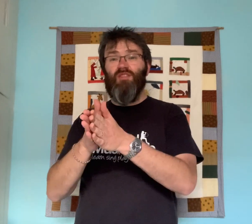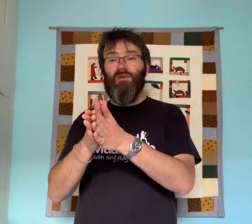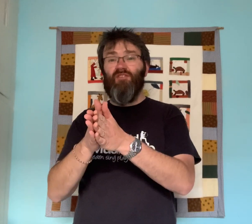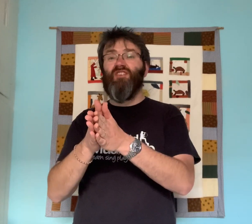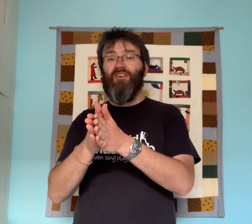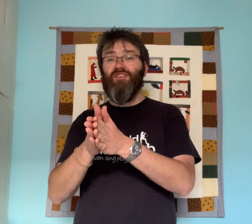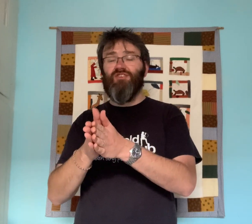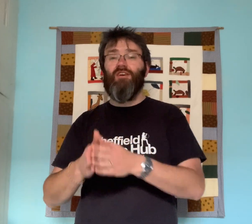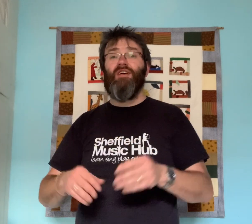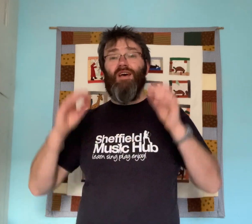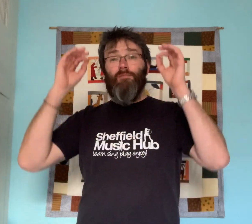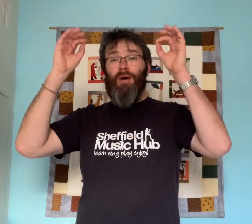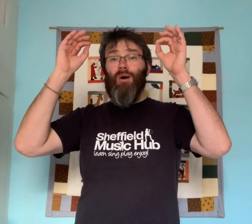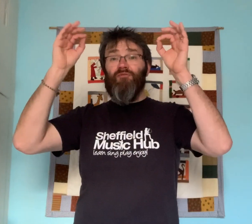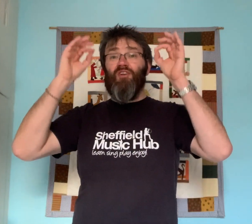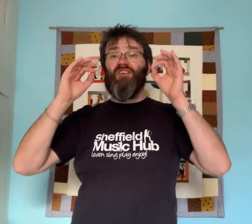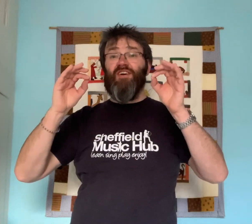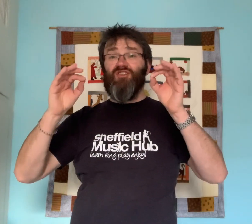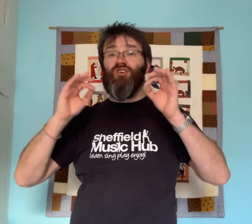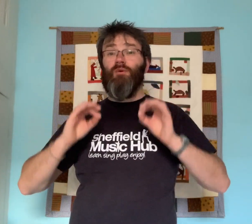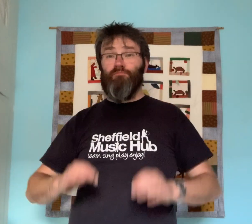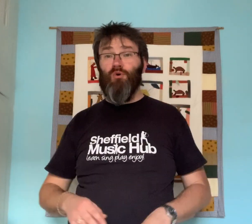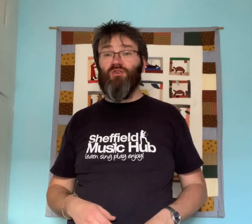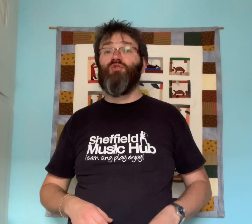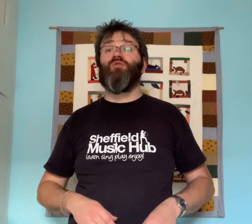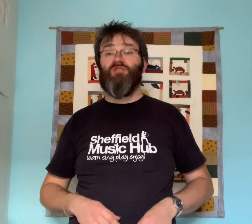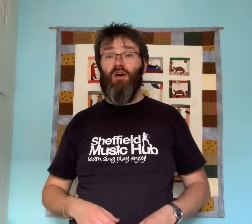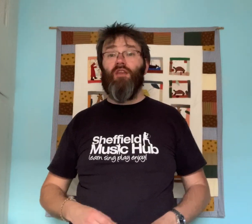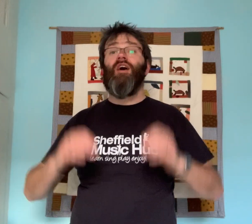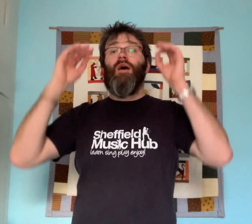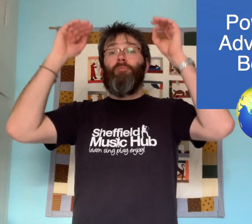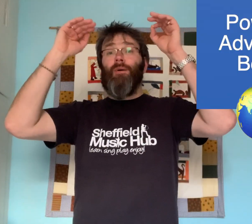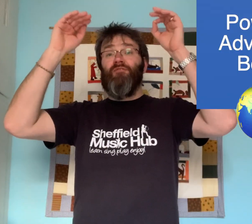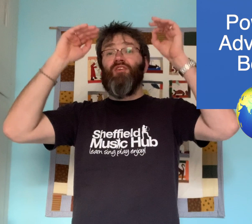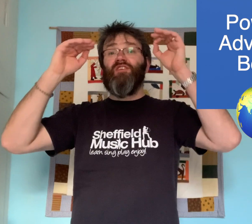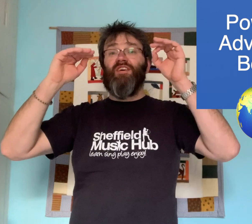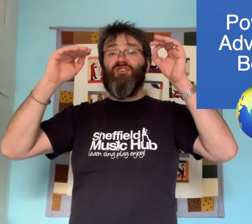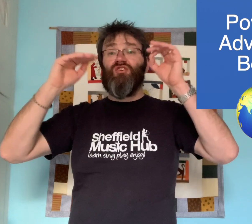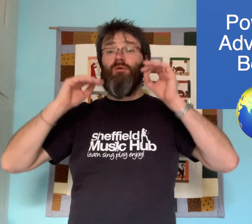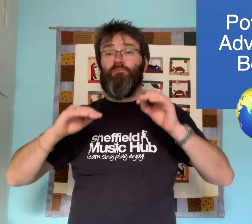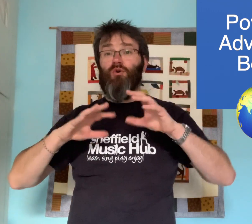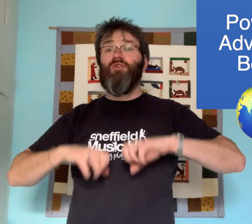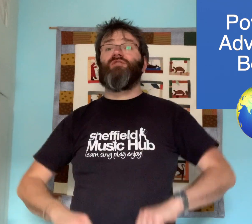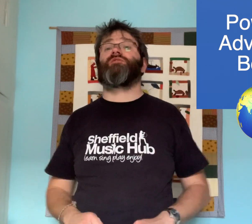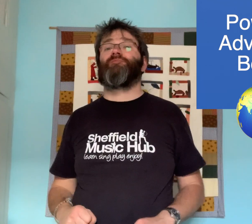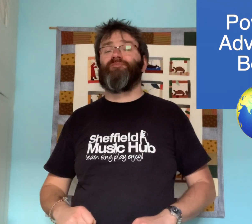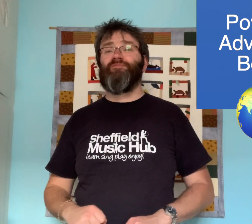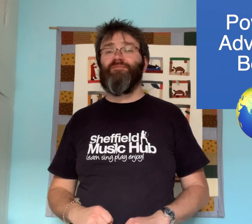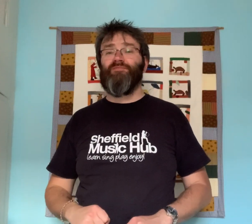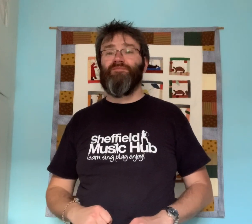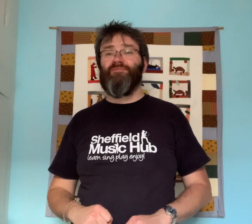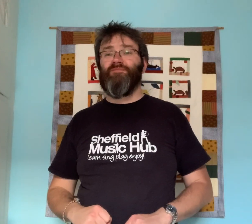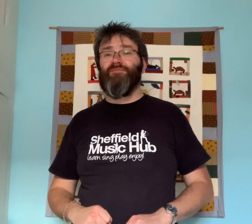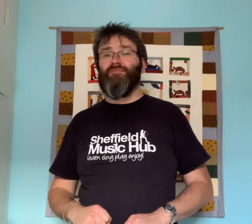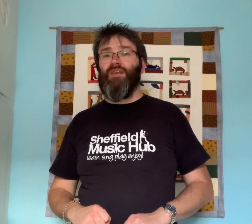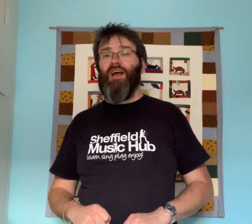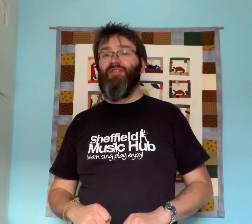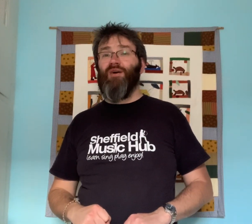middle of adventure. Powerful adventure books, your turn. Powerful adventure books. And there we go.